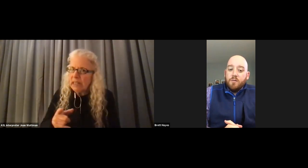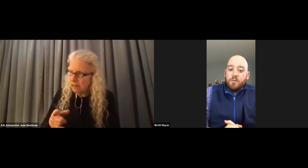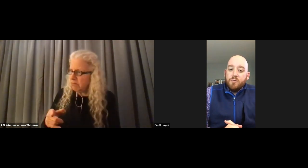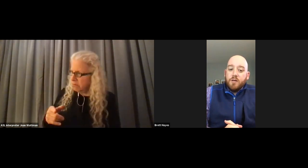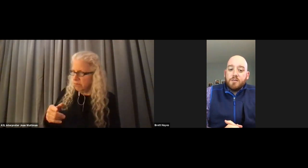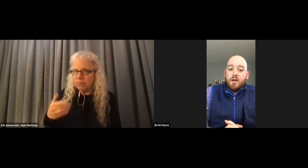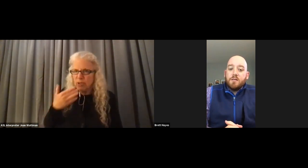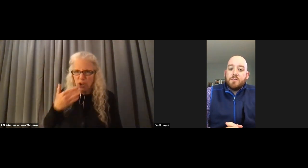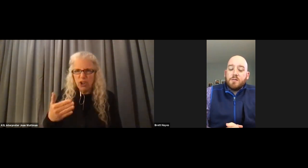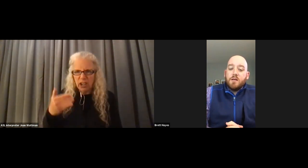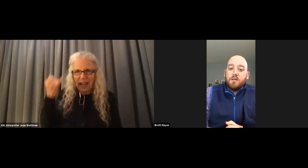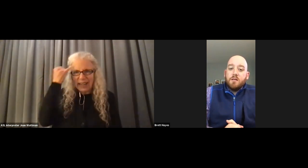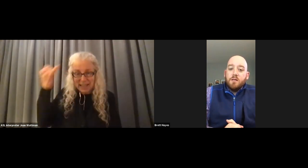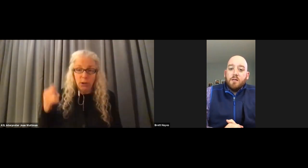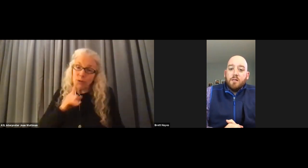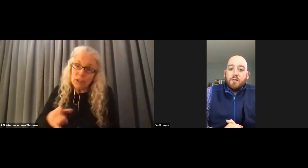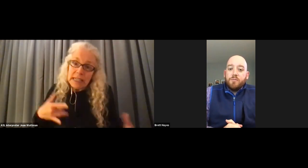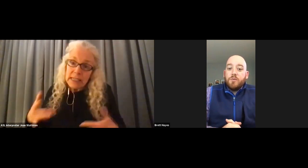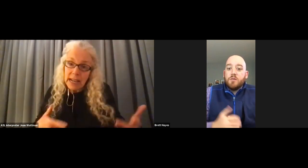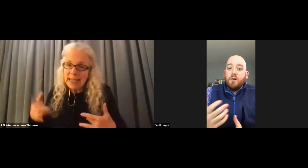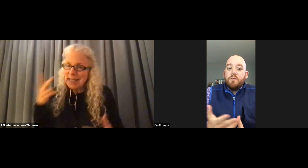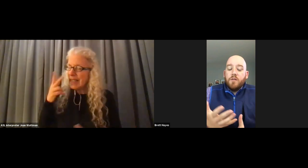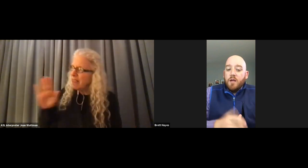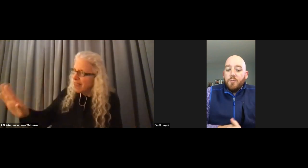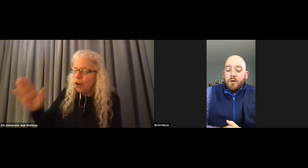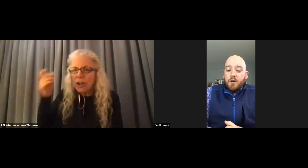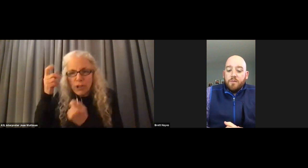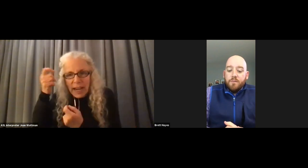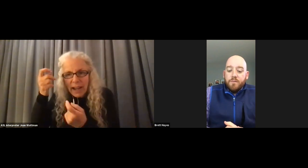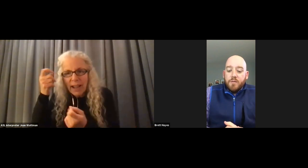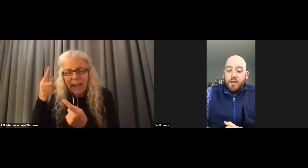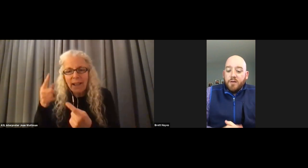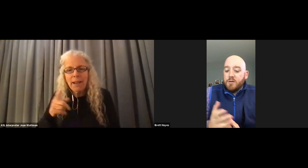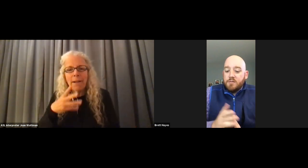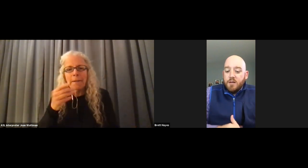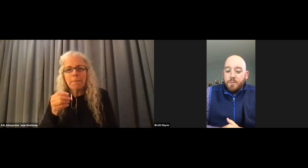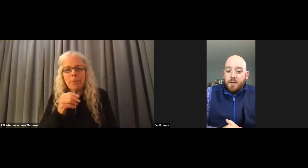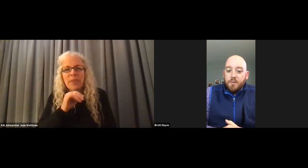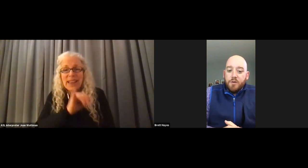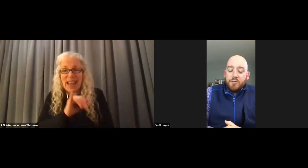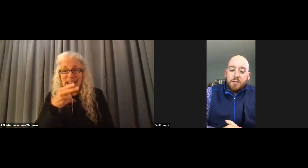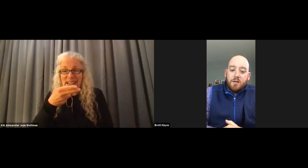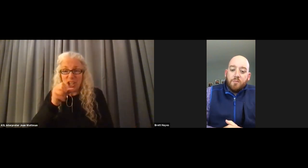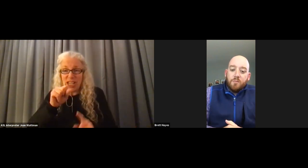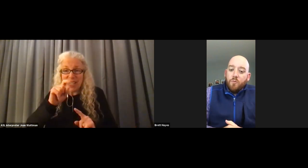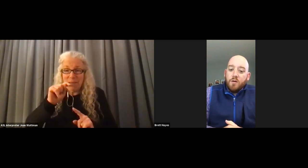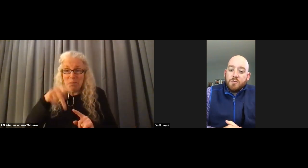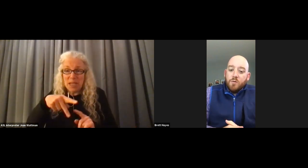was really exciting to see the fruit of the labor of the HSTP project team working so